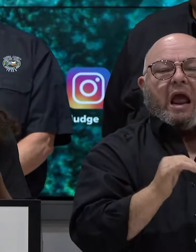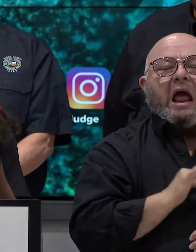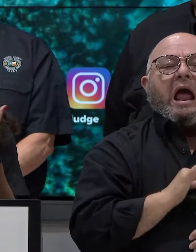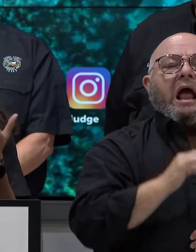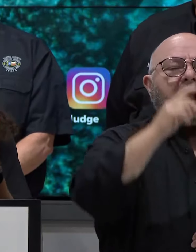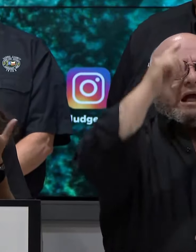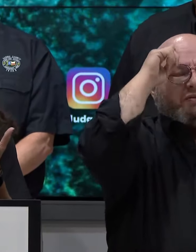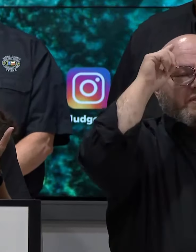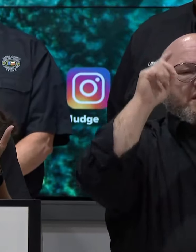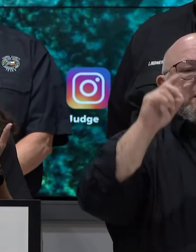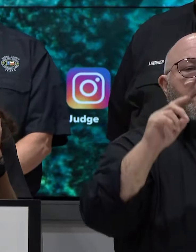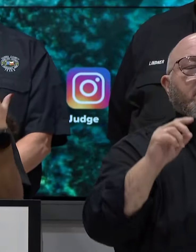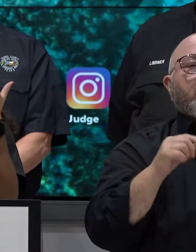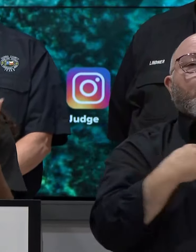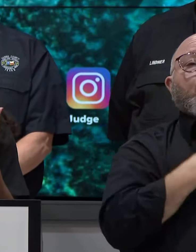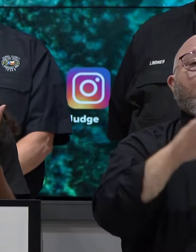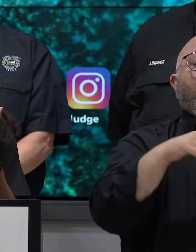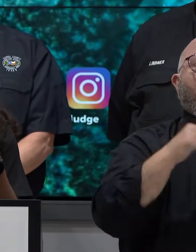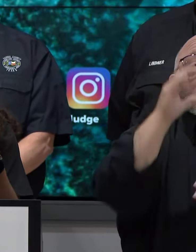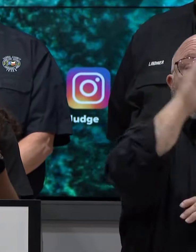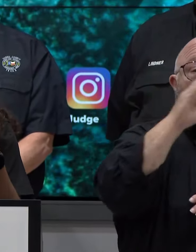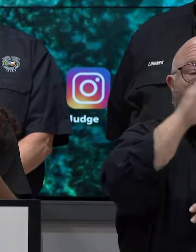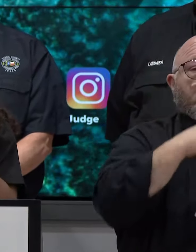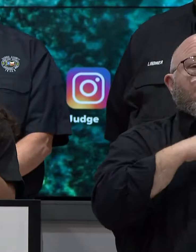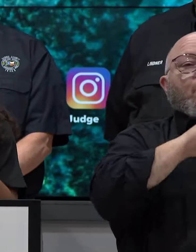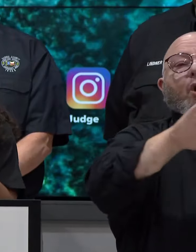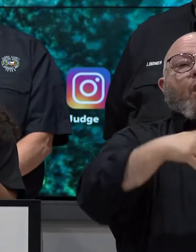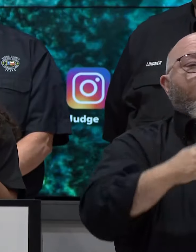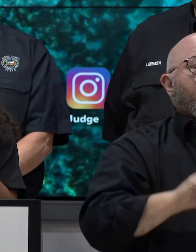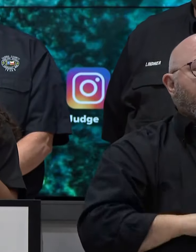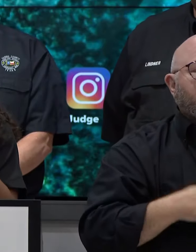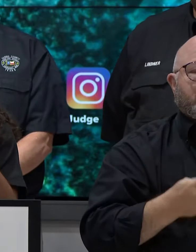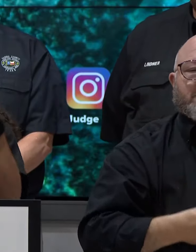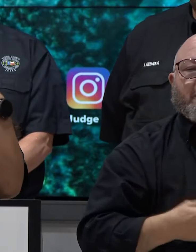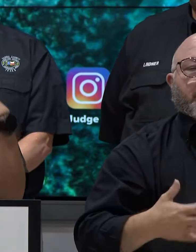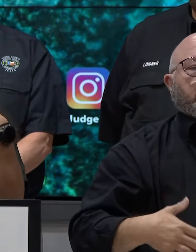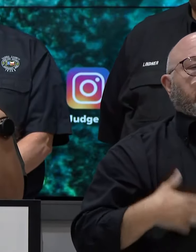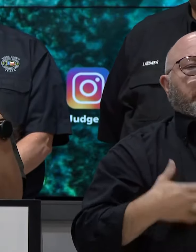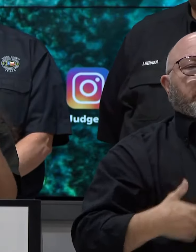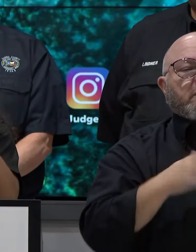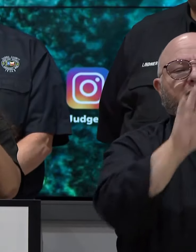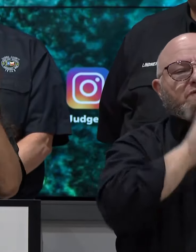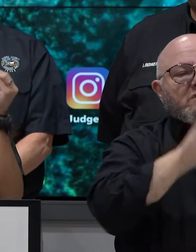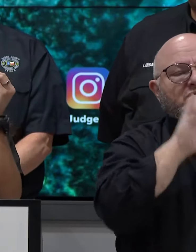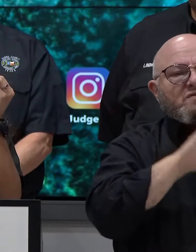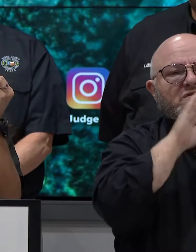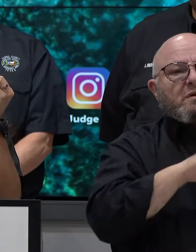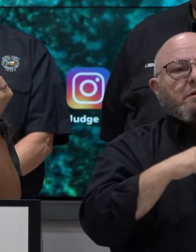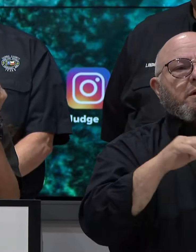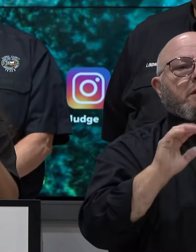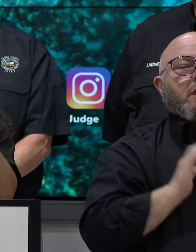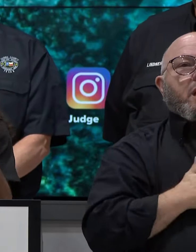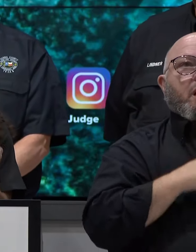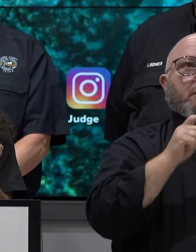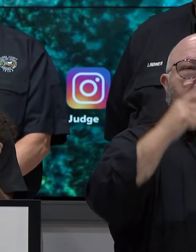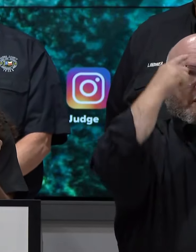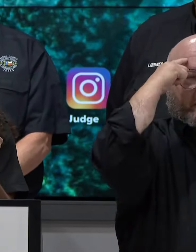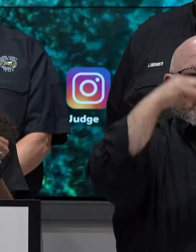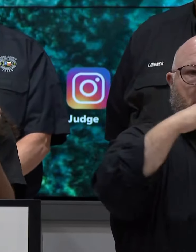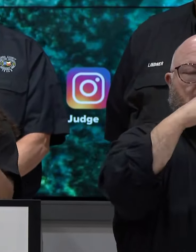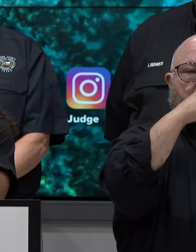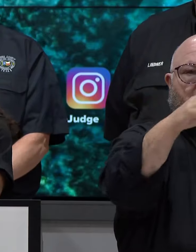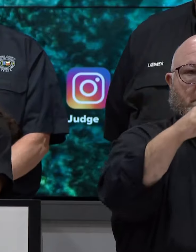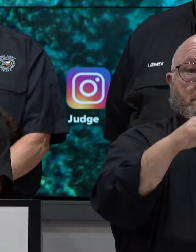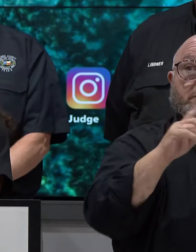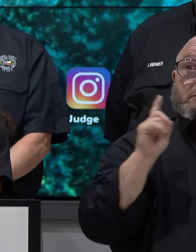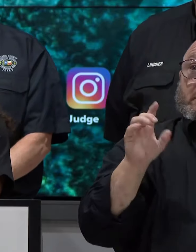think, we're all looking, we're all upset, and what I'm trying to figure out is, with a level head, parse out, are they acting in good